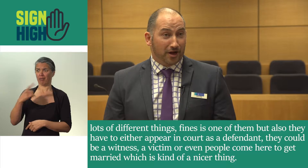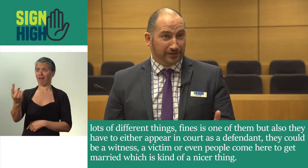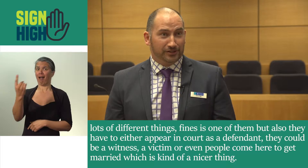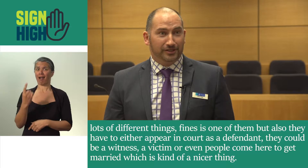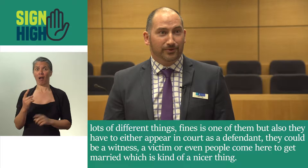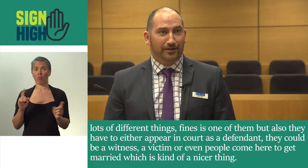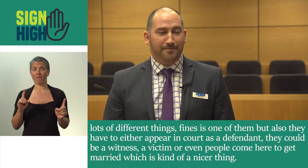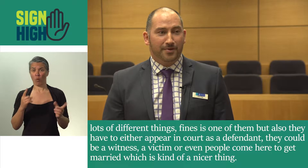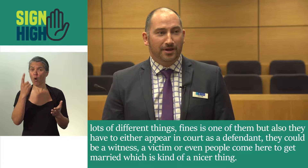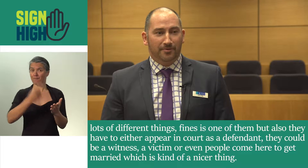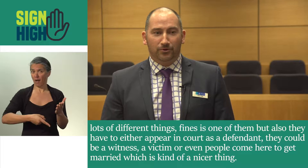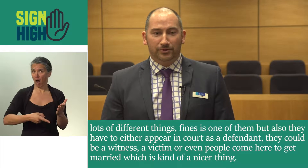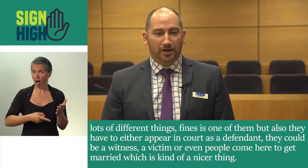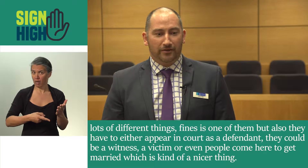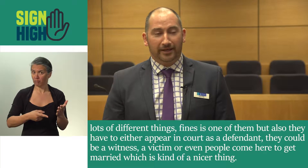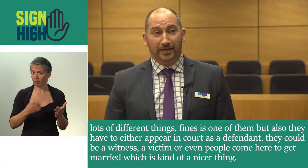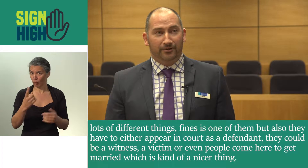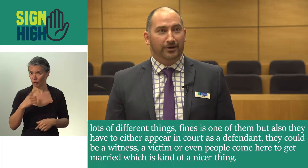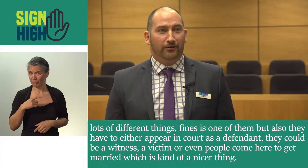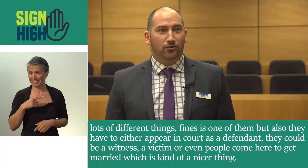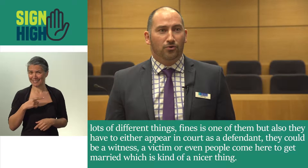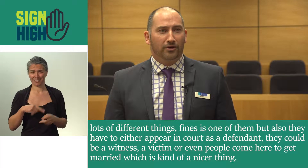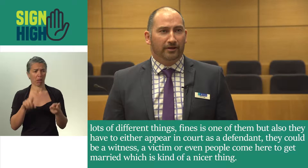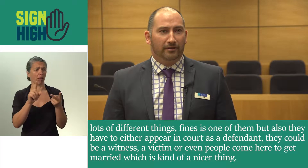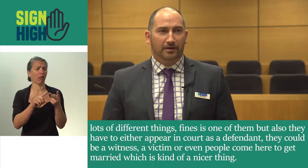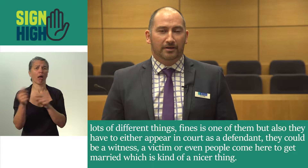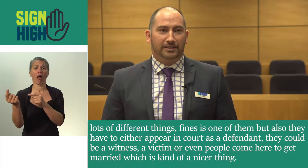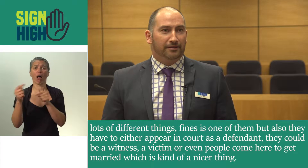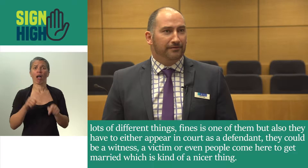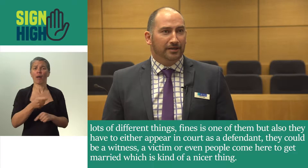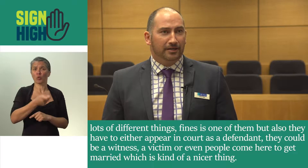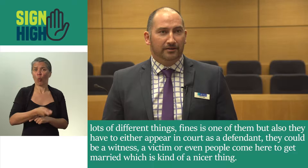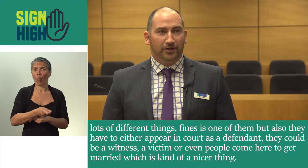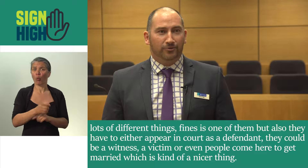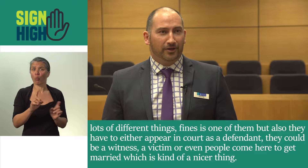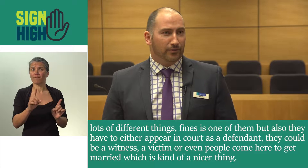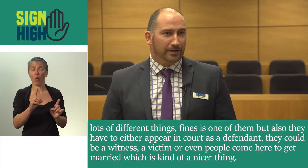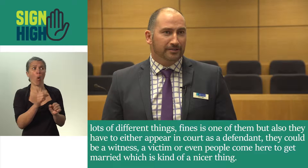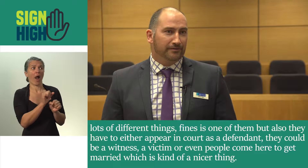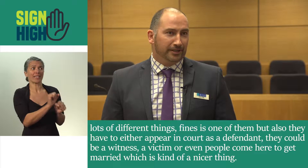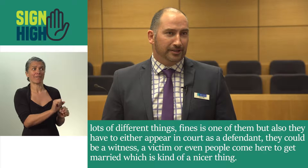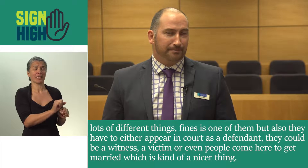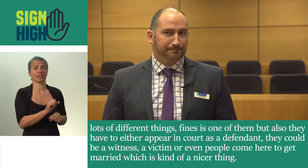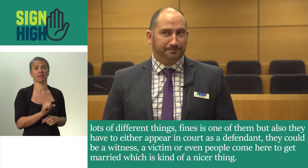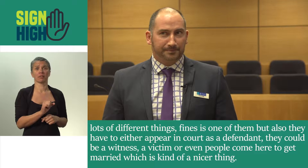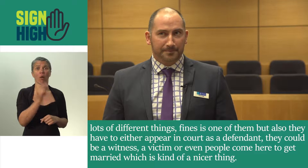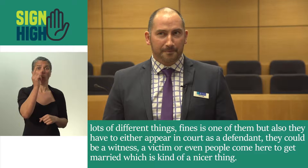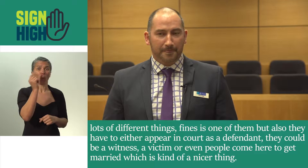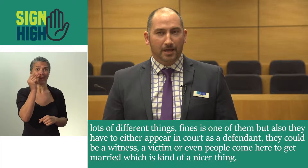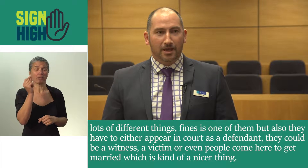Fines is one of them, but also they are here to appear in court either as a defendant, they could be a witness, a victim,